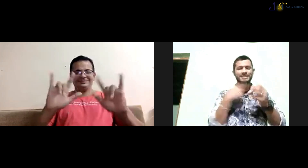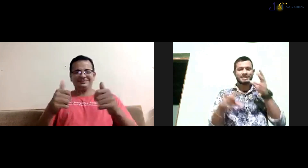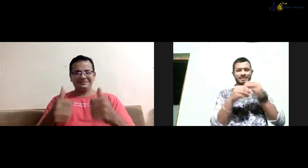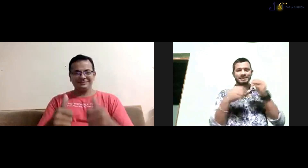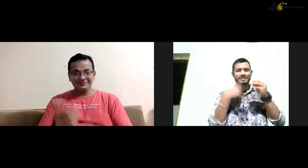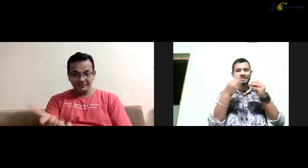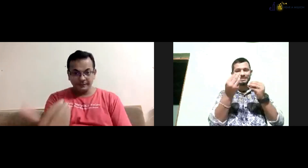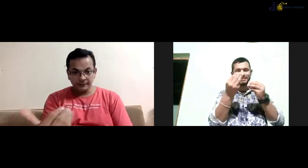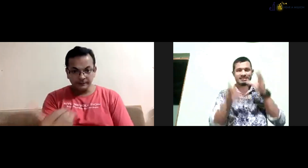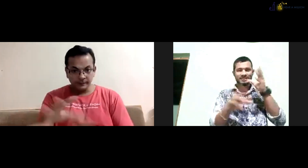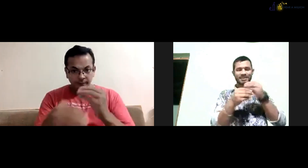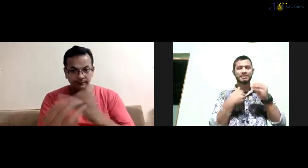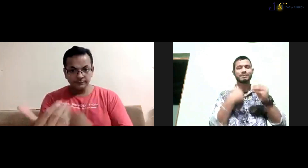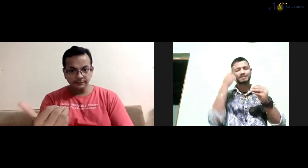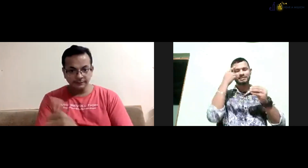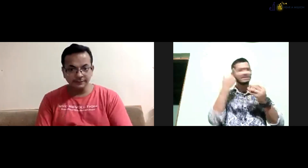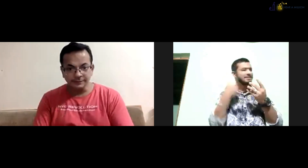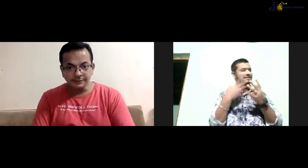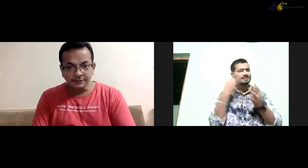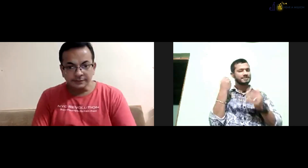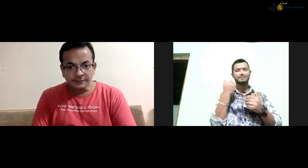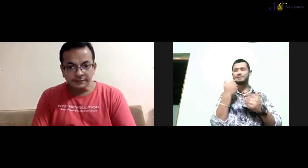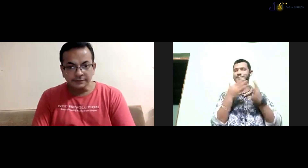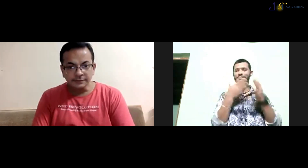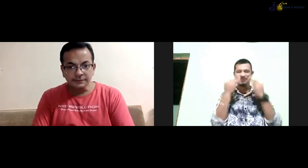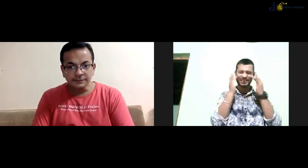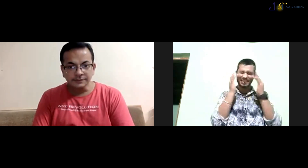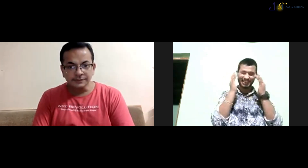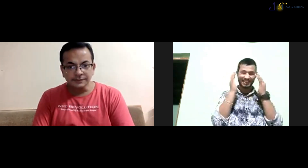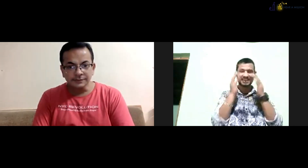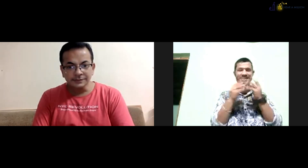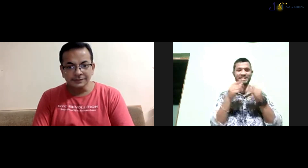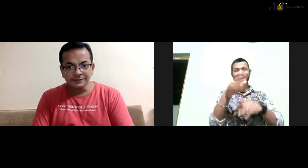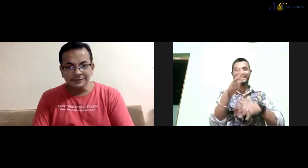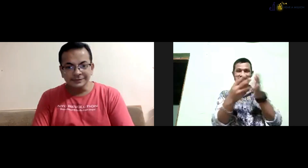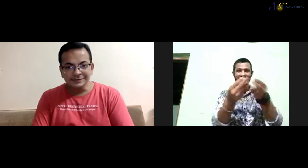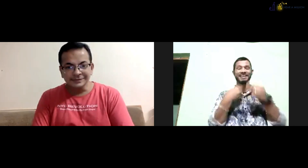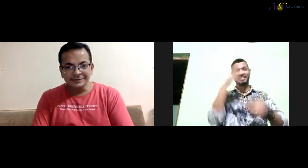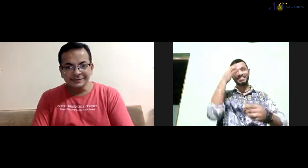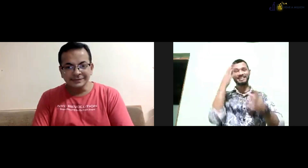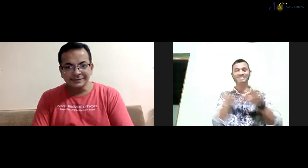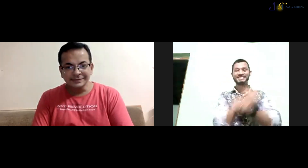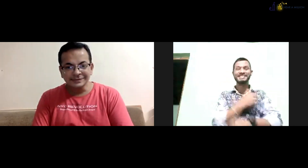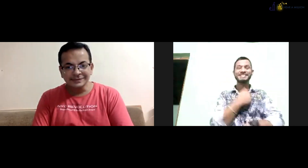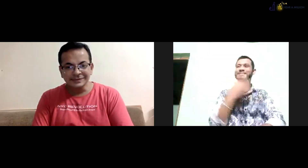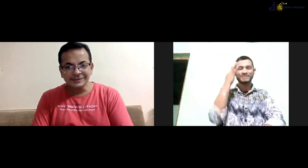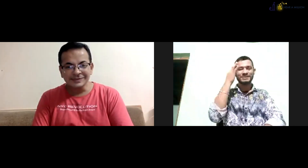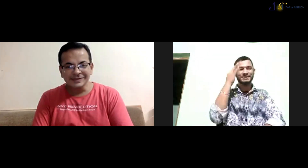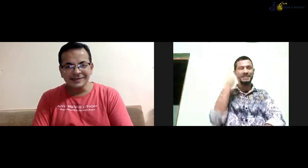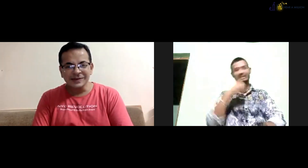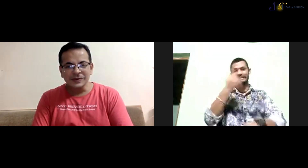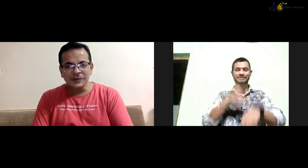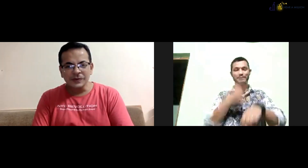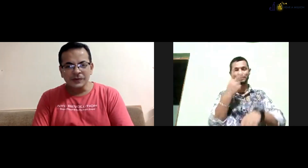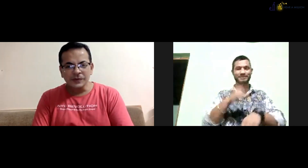involve you. Okay, thank you. So I want to add some small things. For example, what was things?